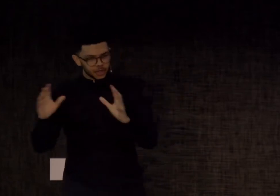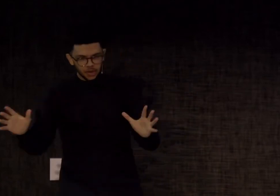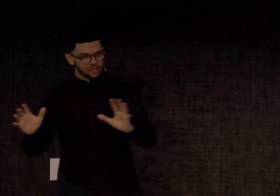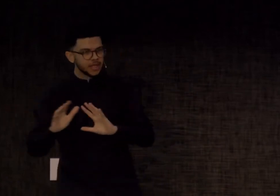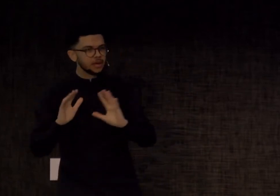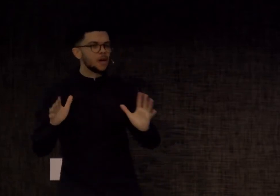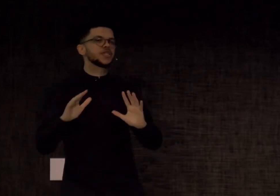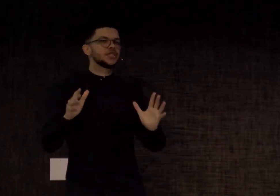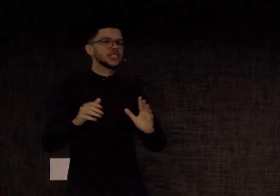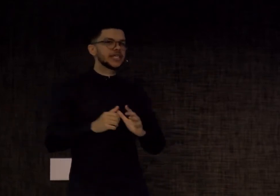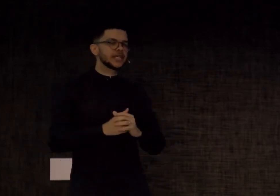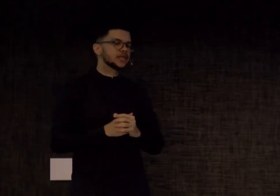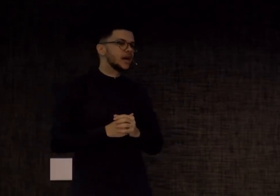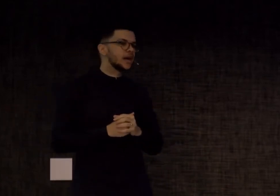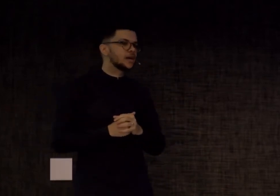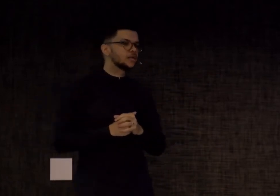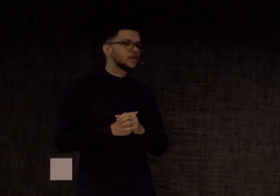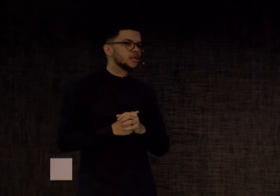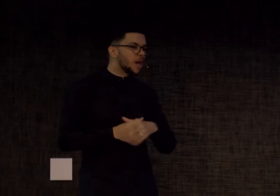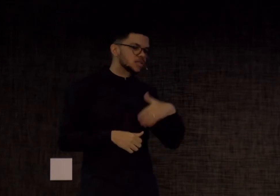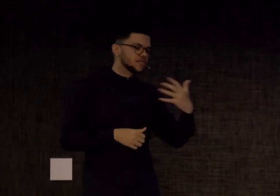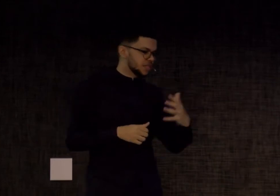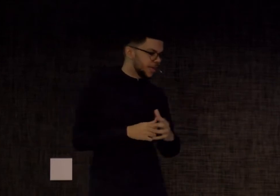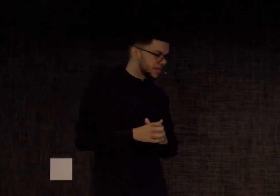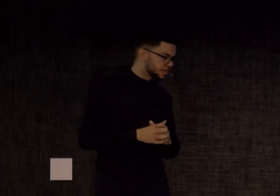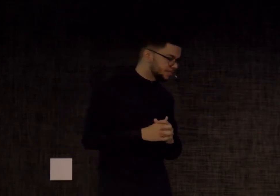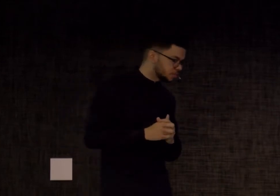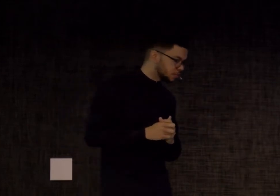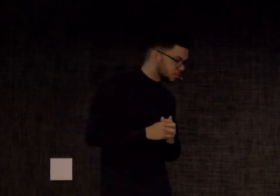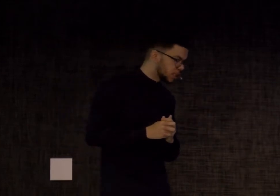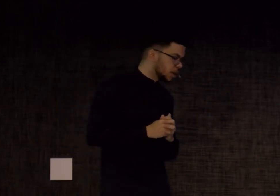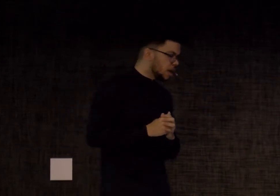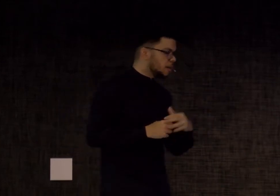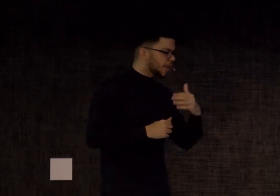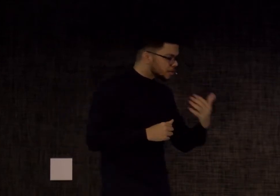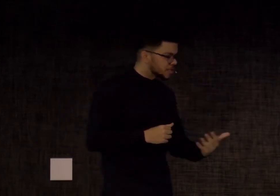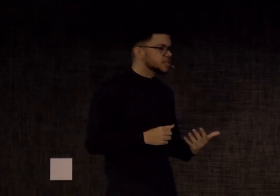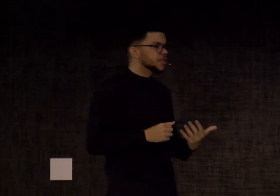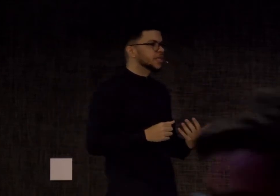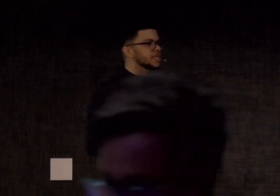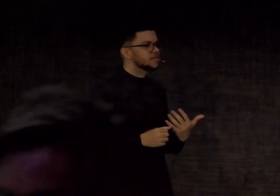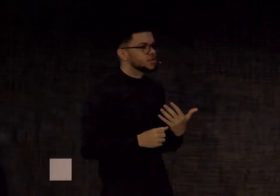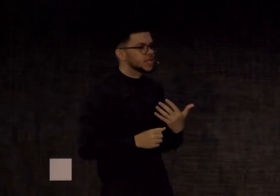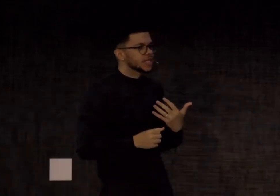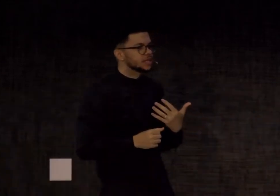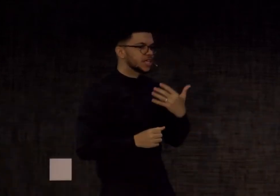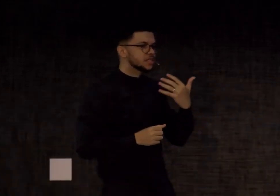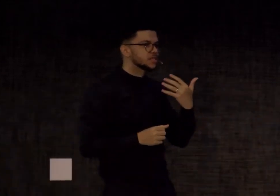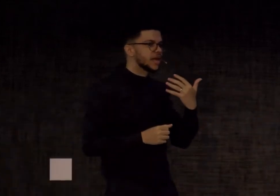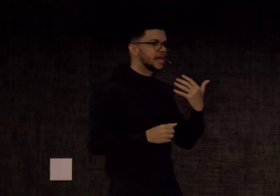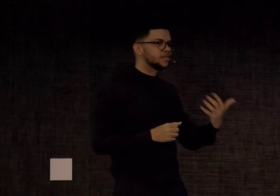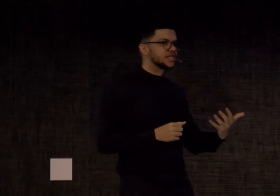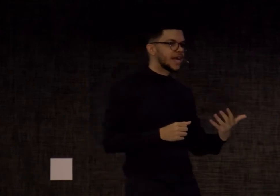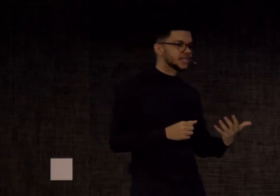be sure, there have been opportunistic parts of this debate. But I was listening to an interview with